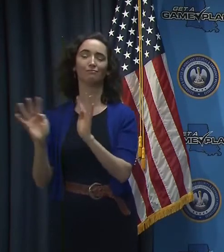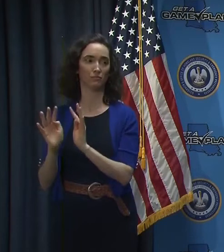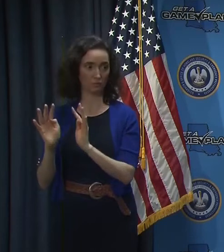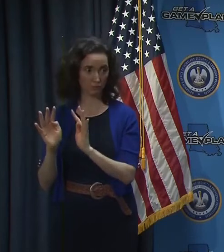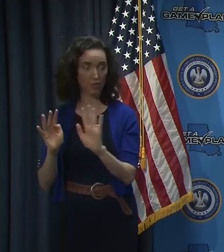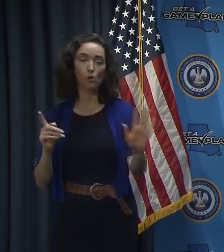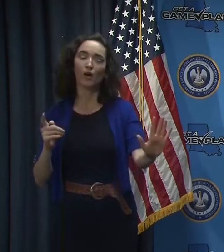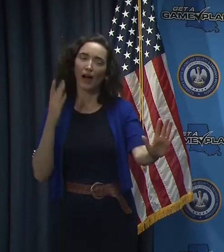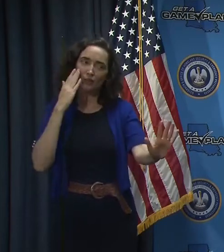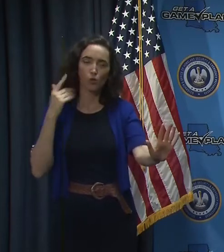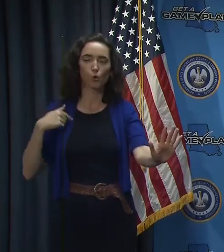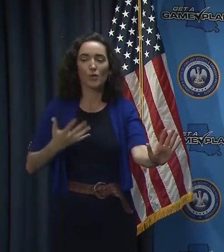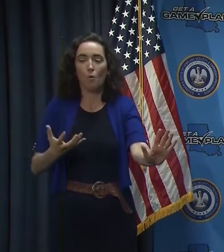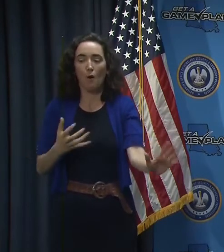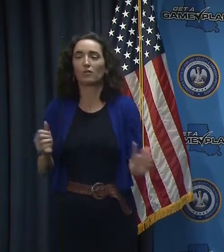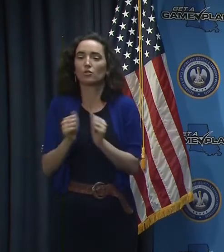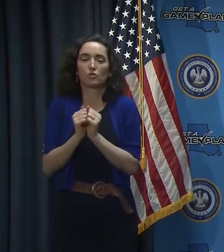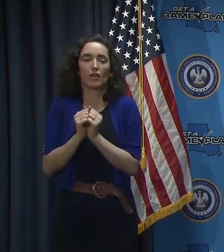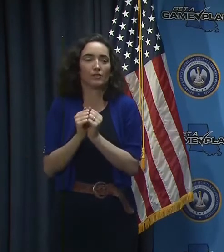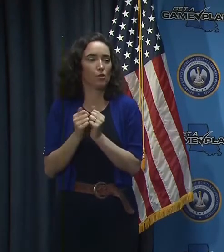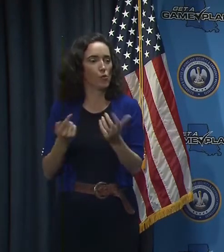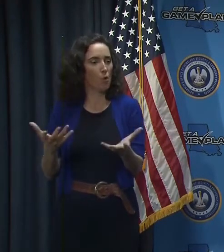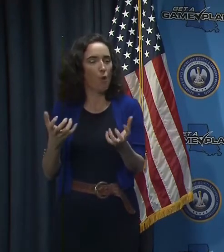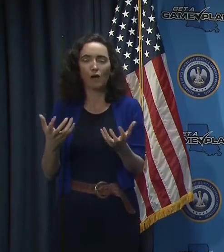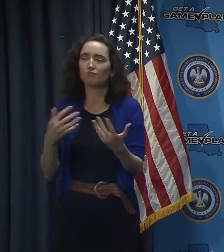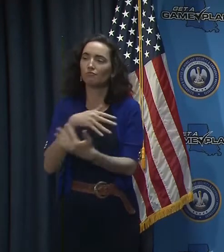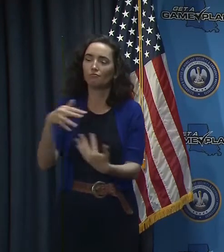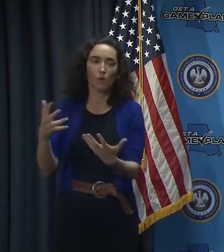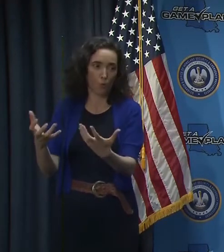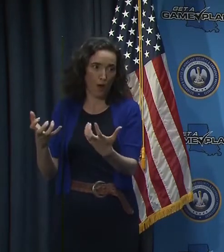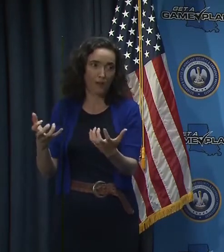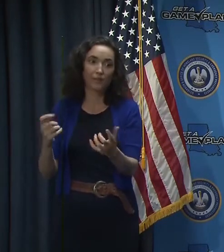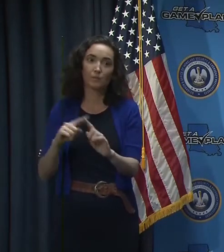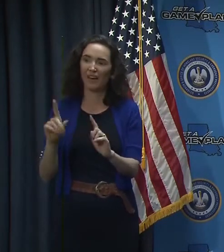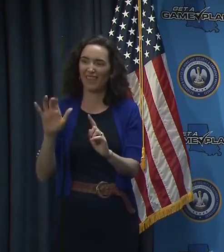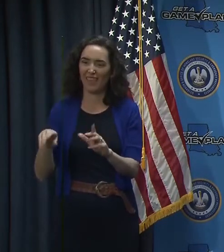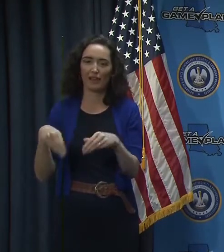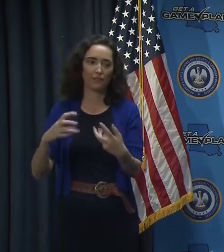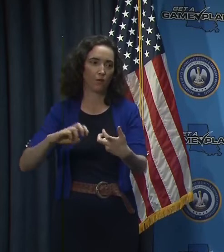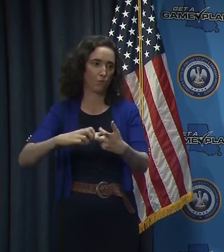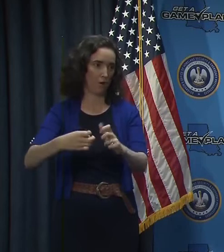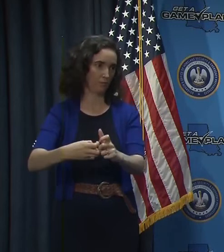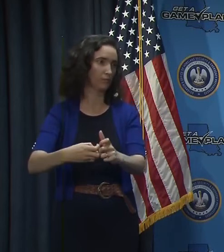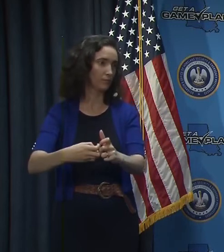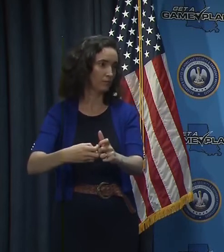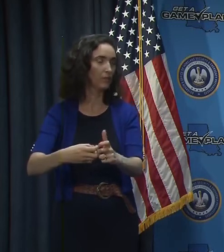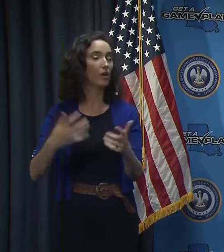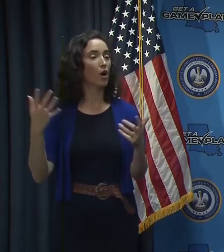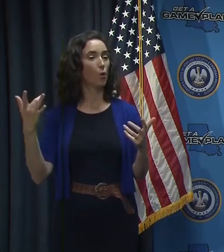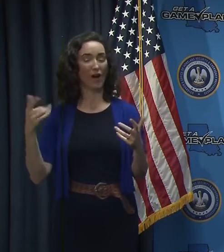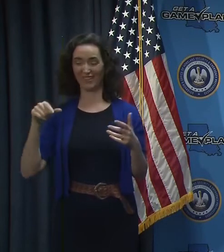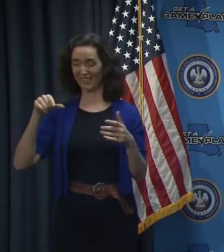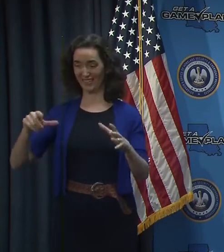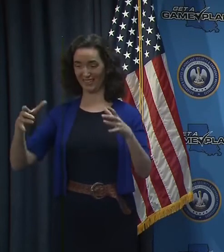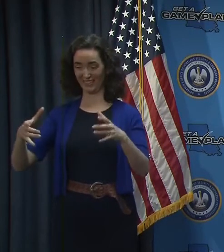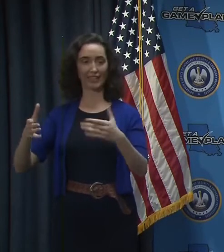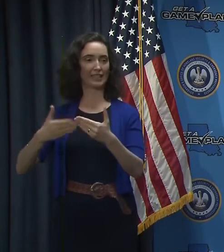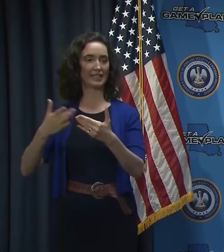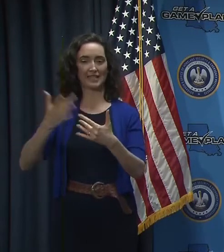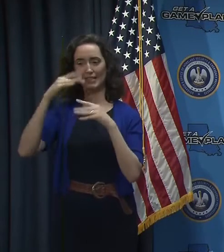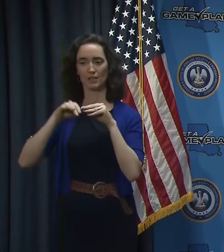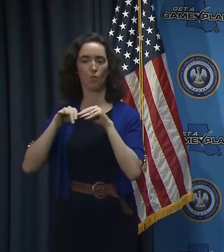understandable urge to be together, but they are quite frankly problematic because they create the right setting for us to be spreading